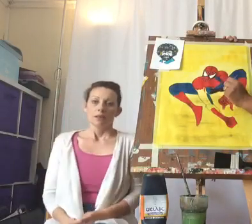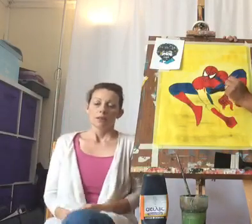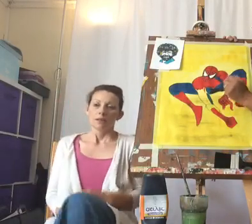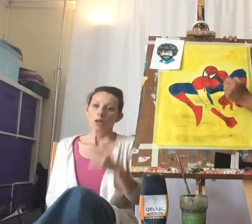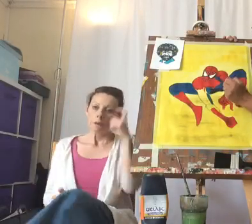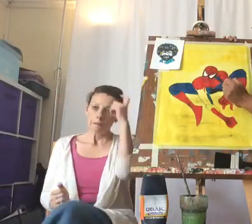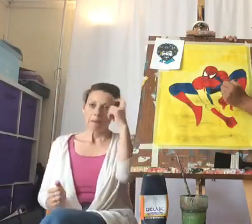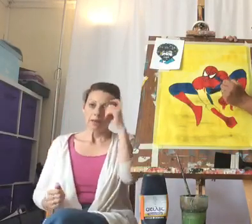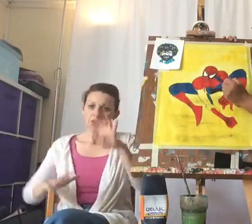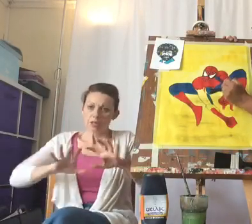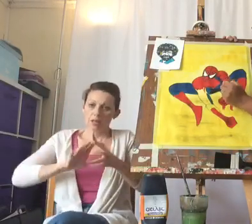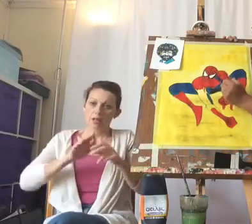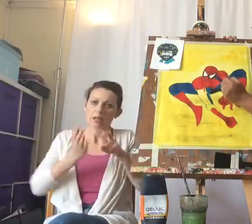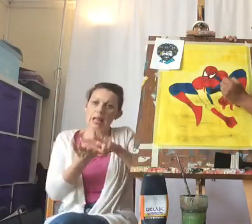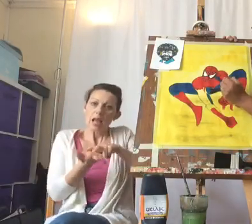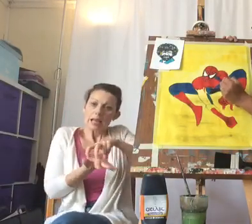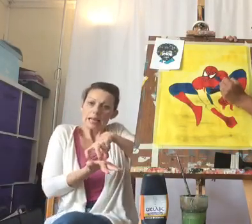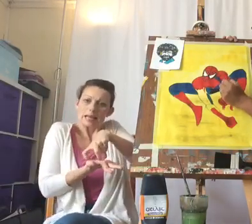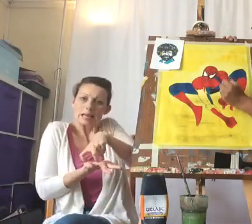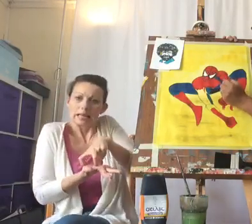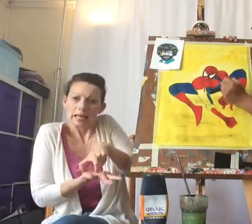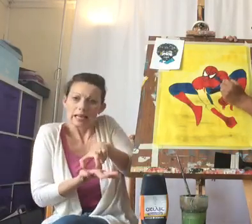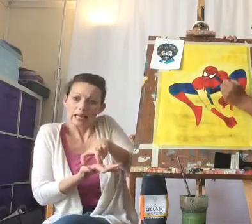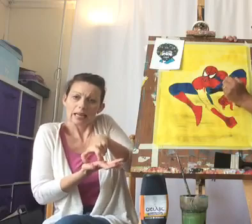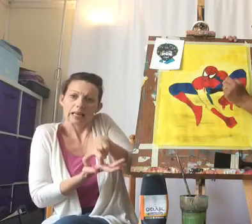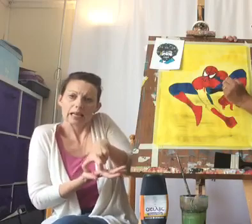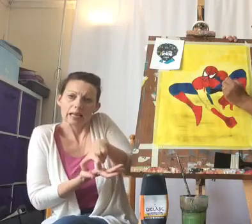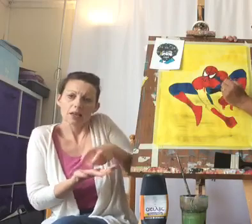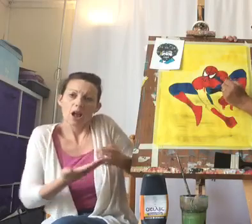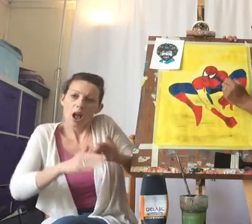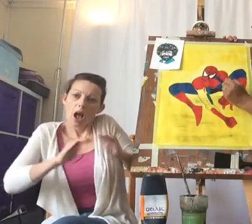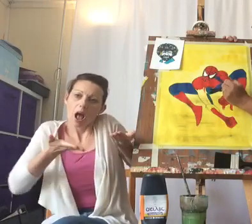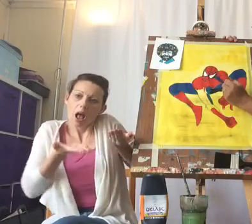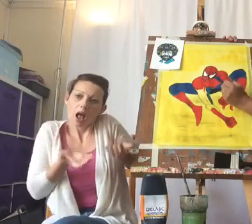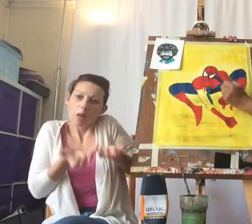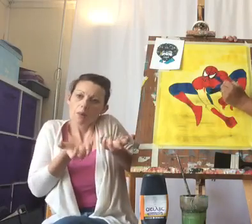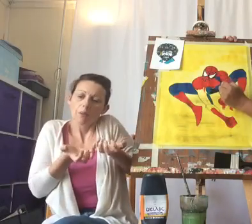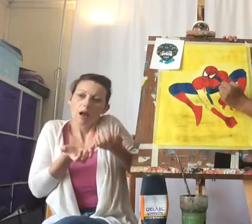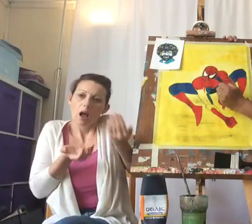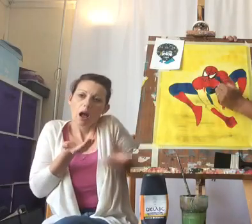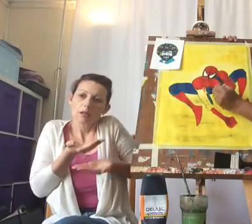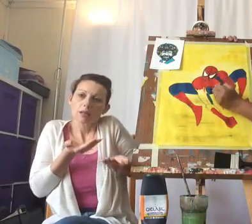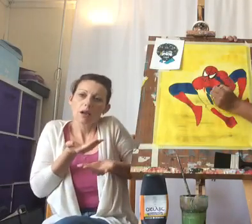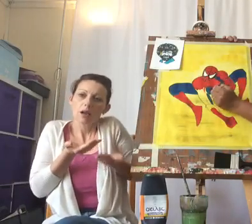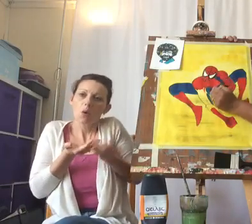be like a black shadow.